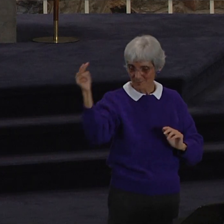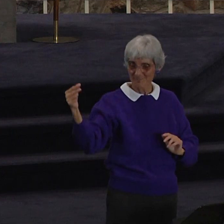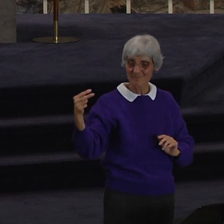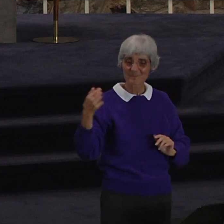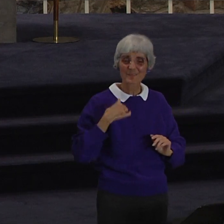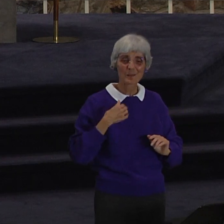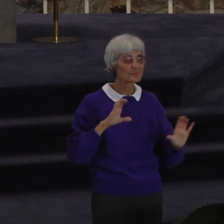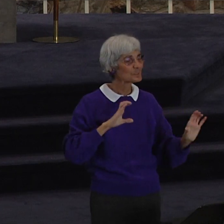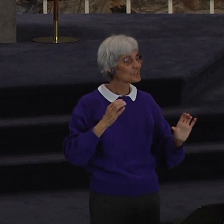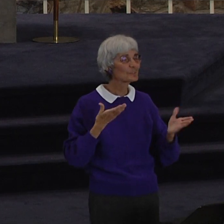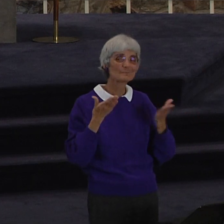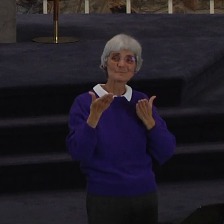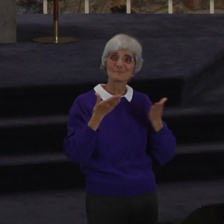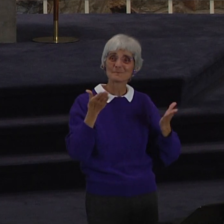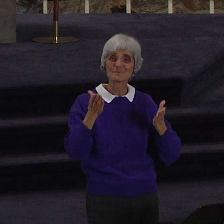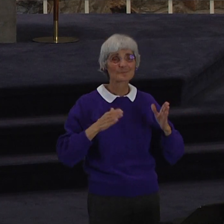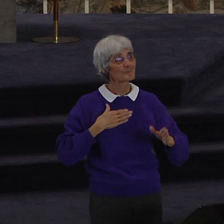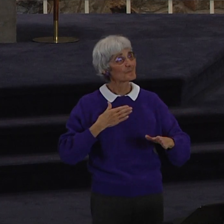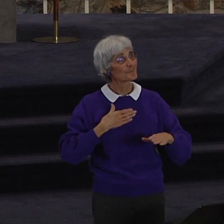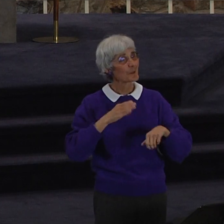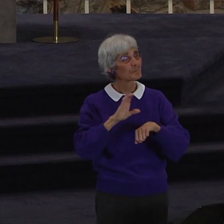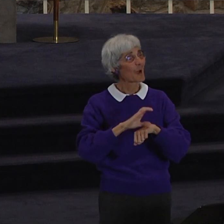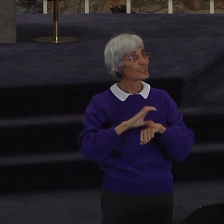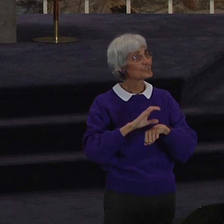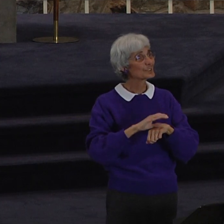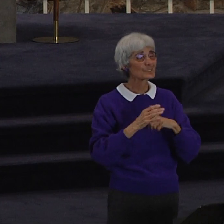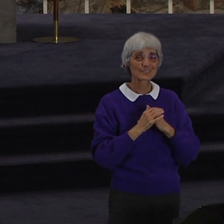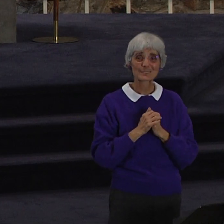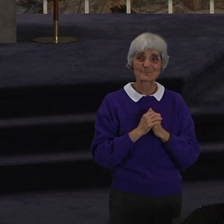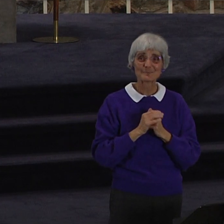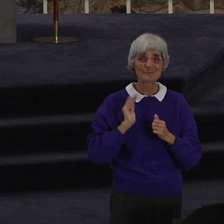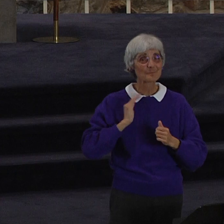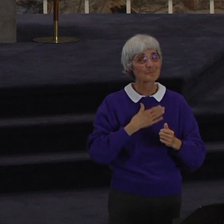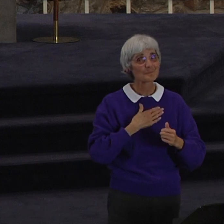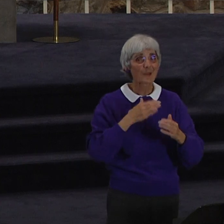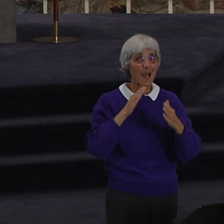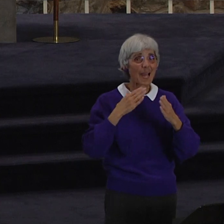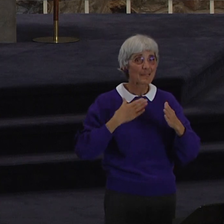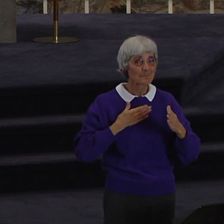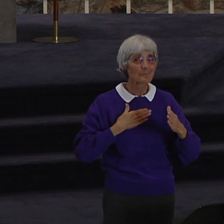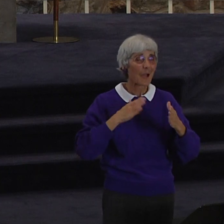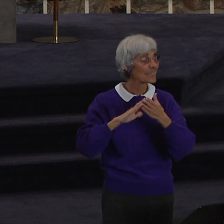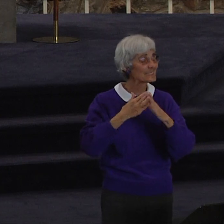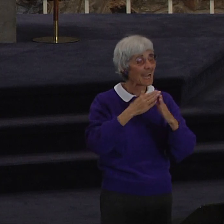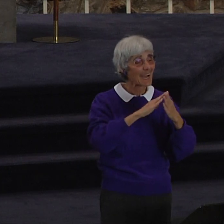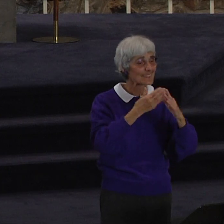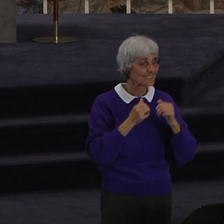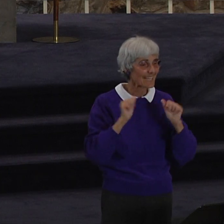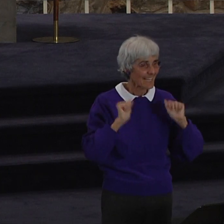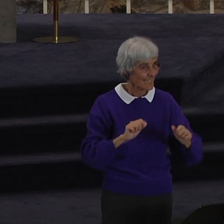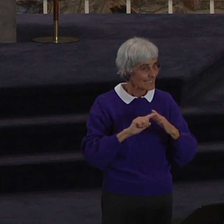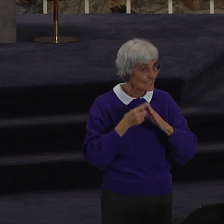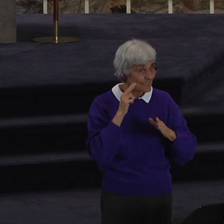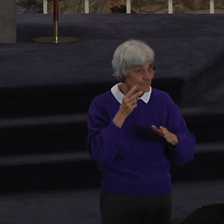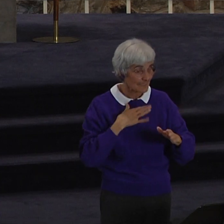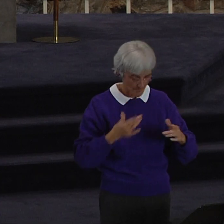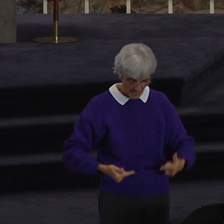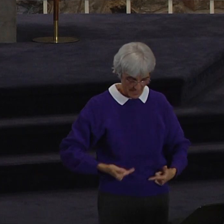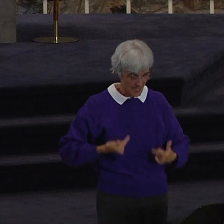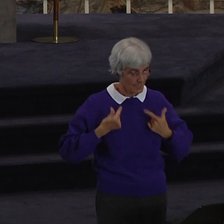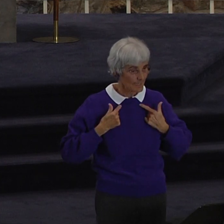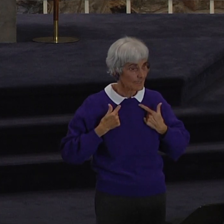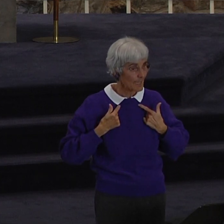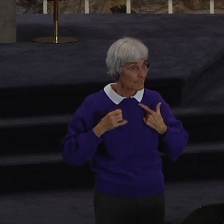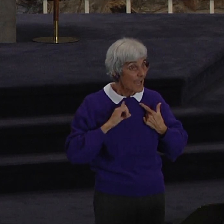that I'm doing in my congregation and in my community. I can start to see my life as a Christian